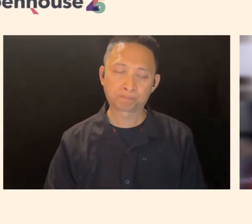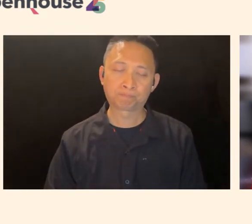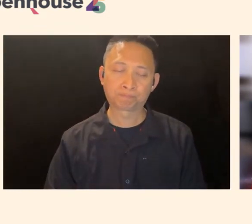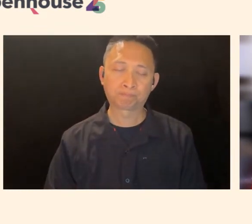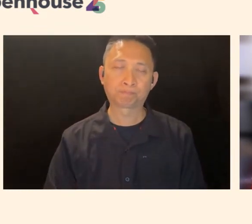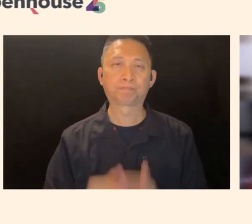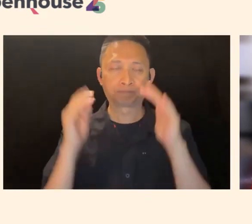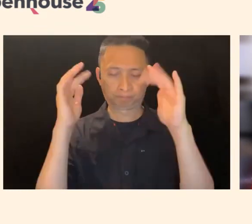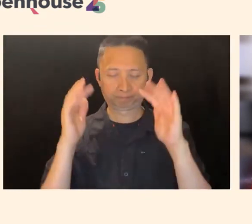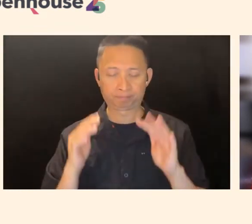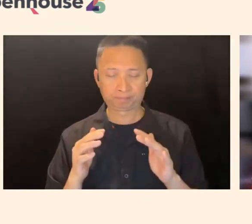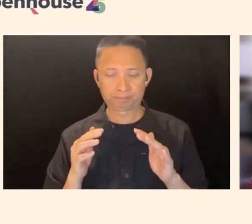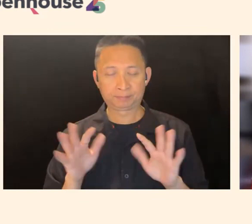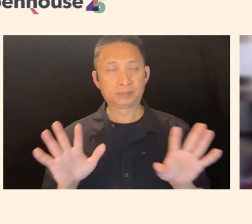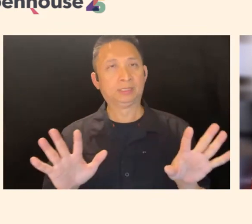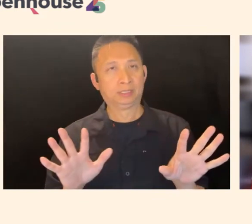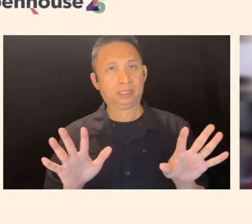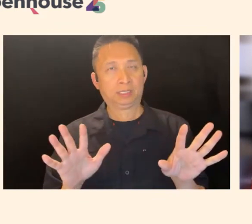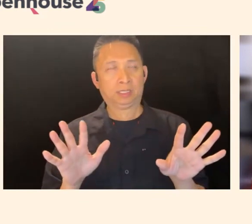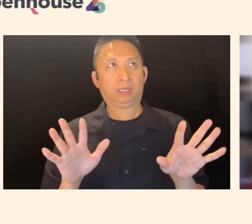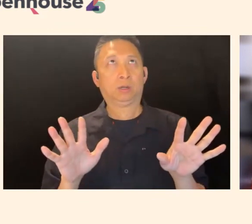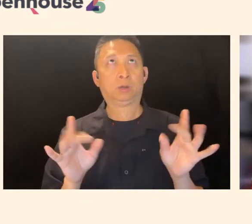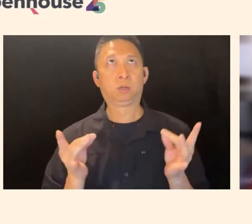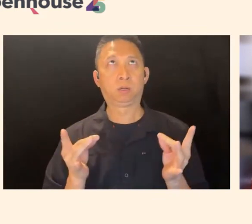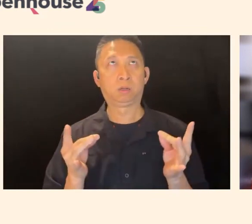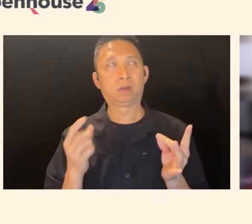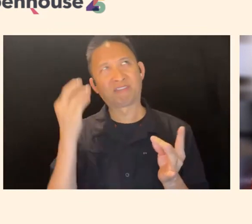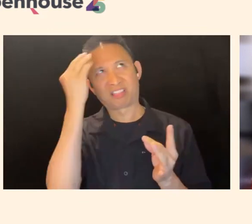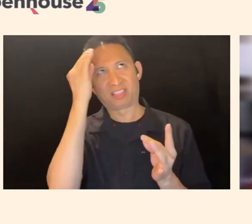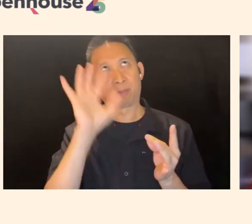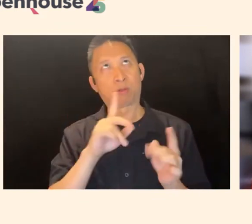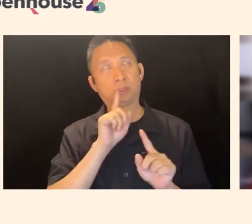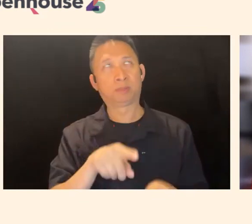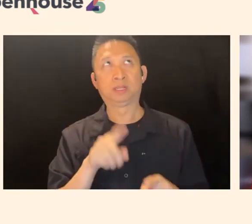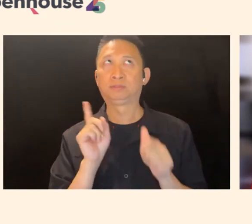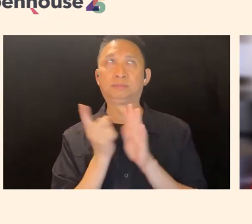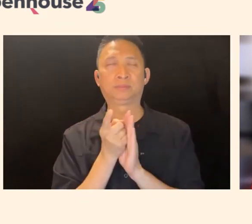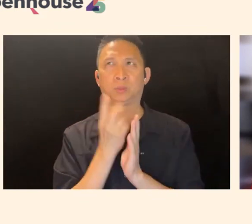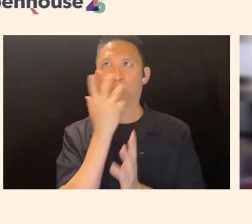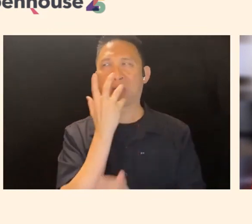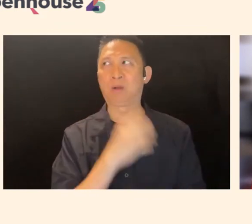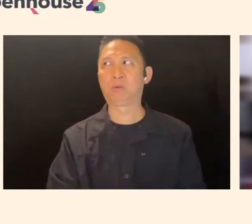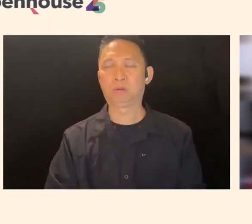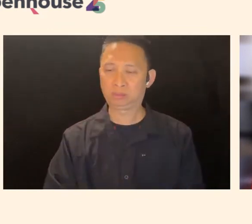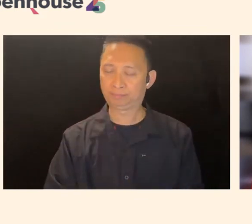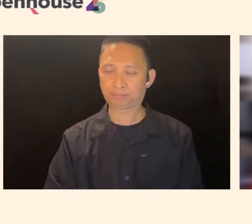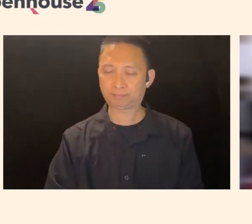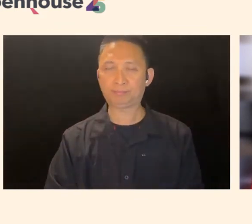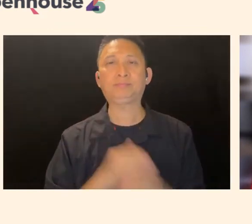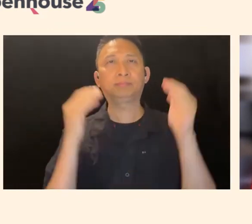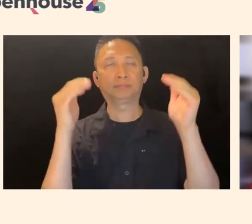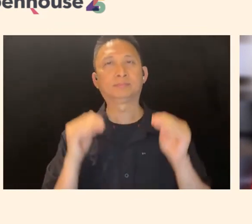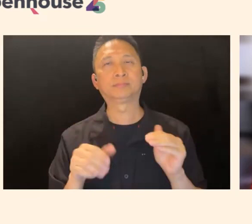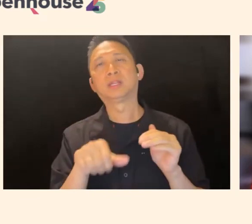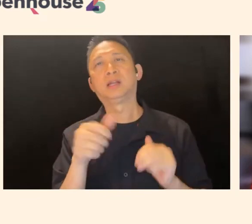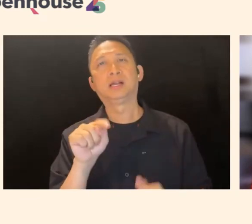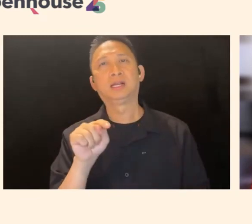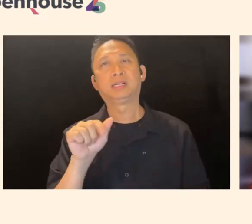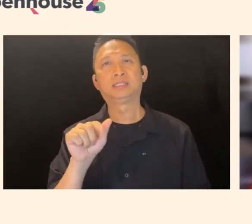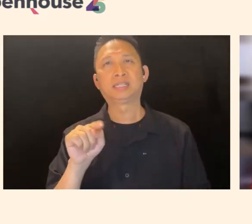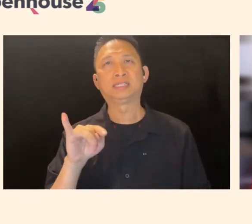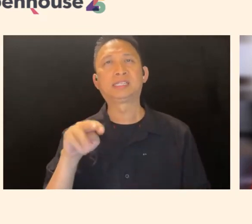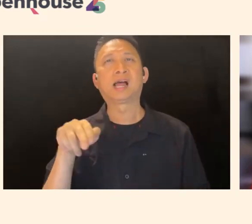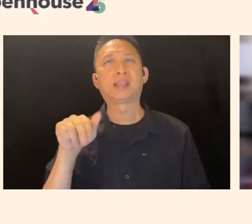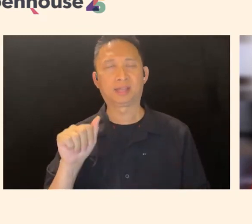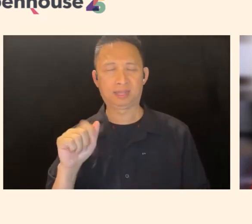You just got to sit with that for a second. Um, Tati in the audience asks, what is the